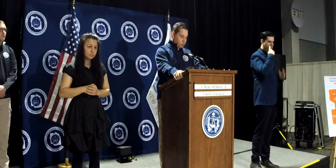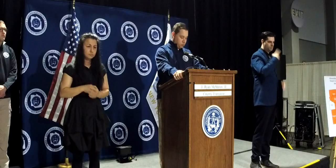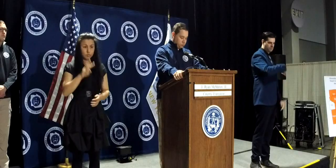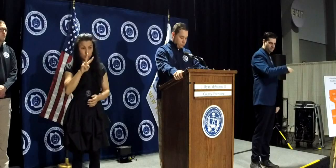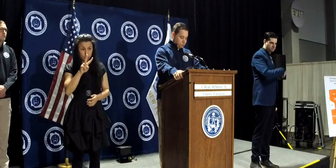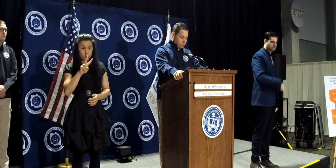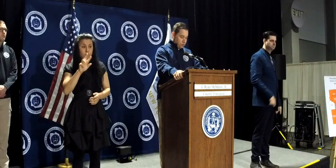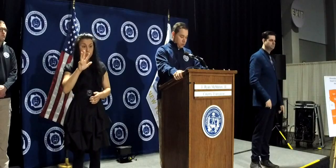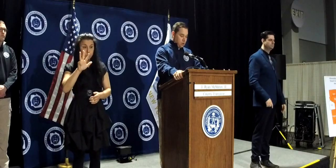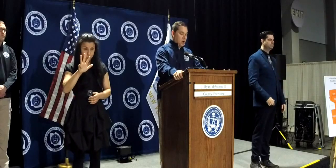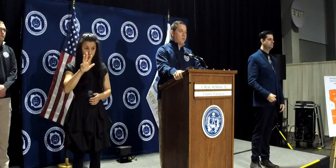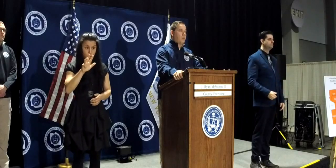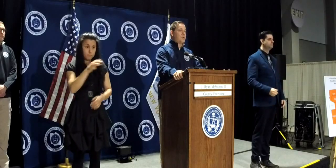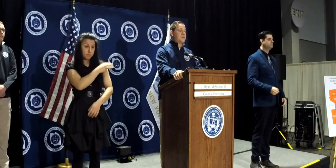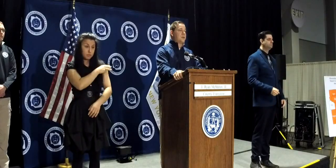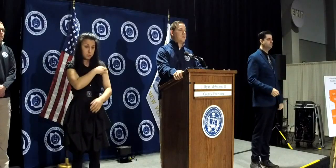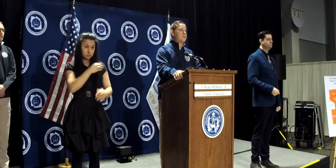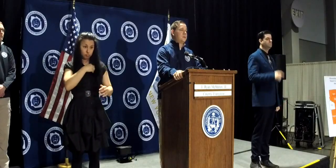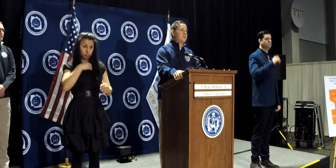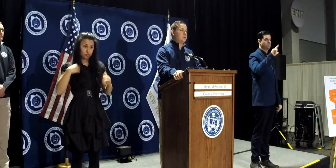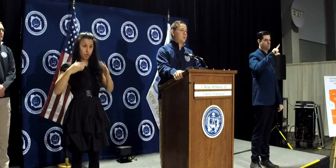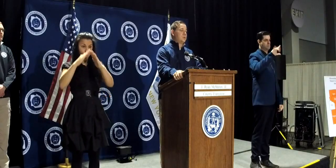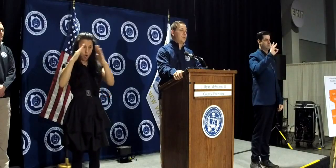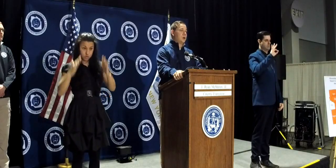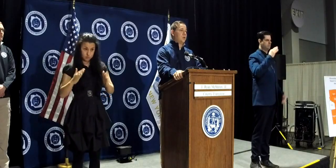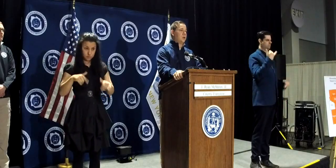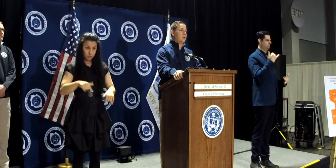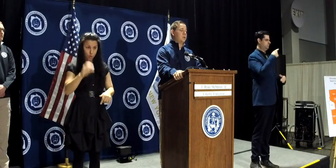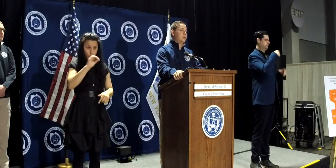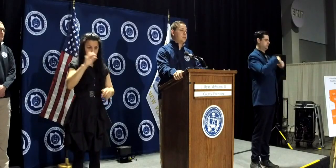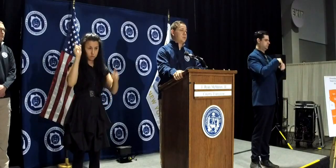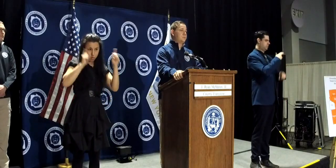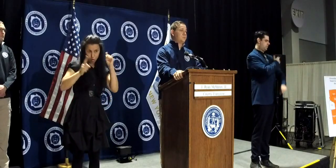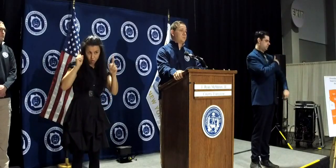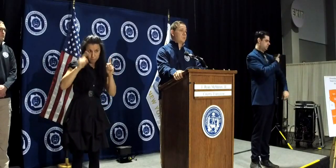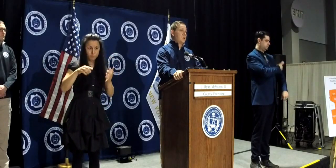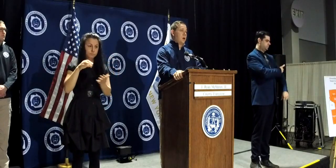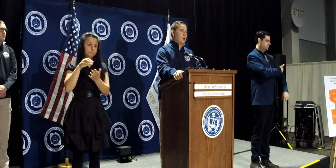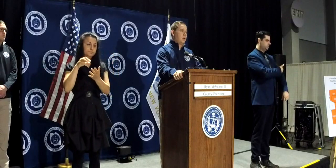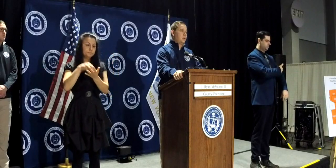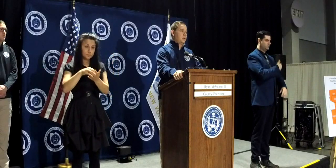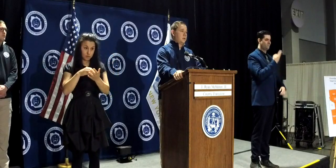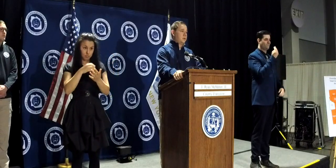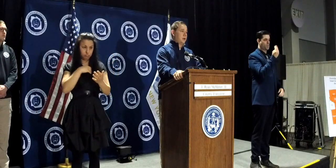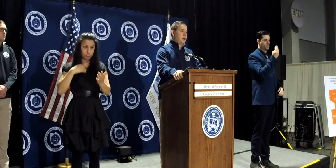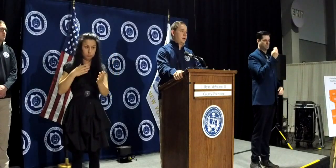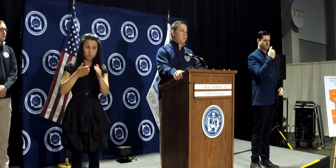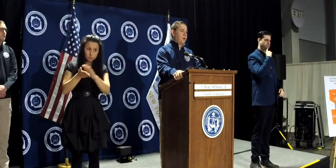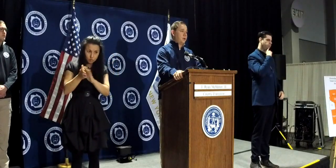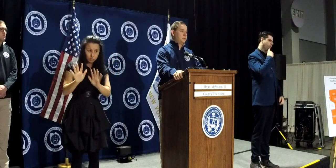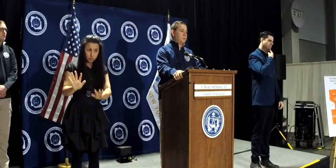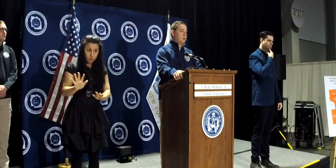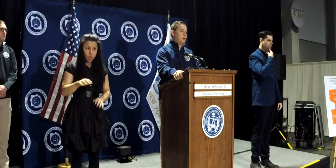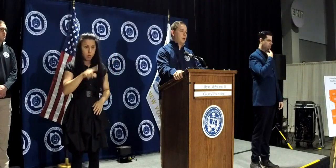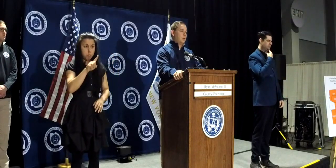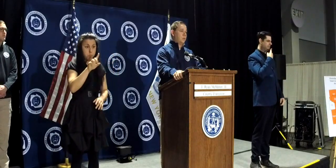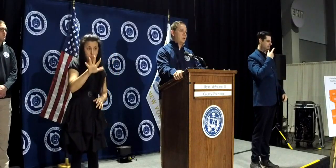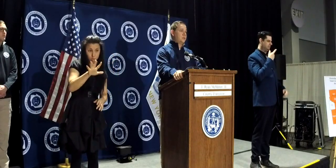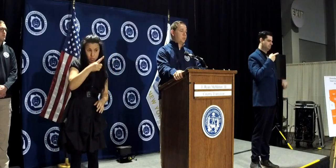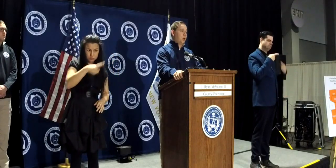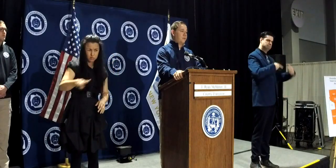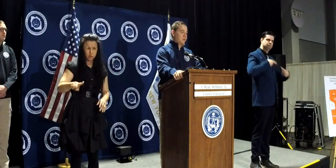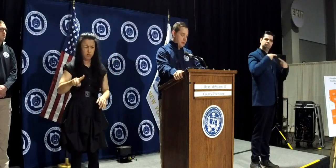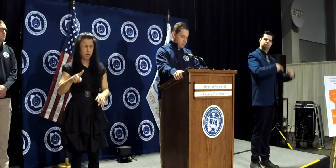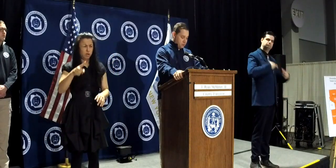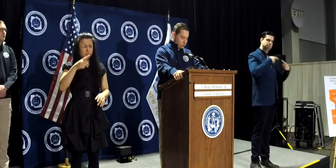the hospital. 14 of these individuals are in critical condition. They are in a fight, and we